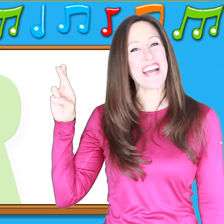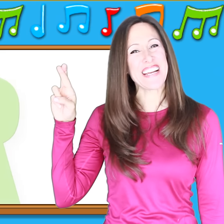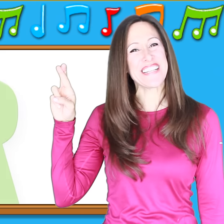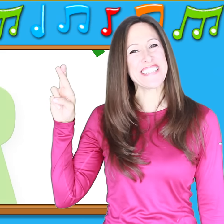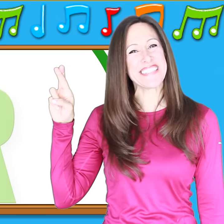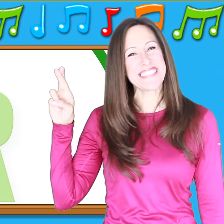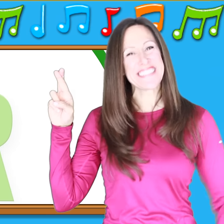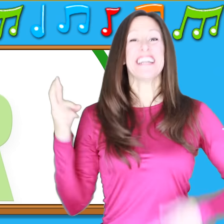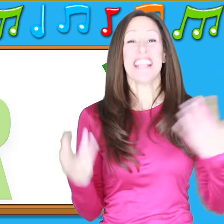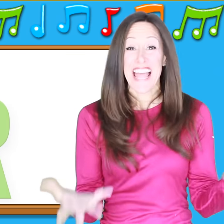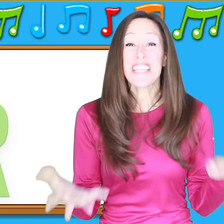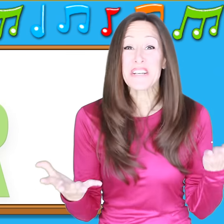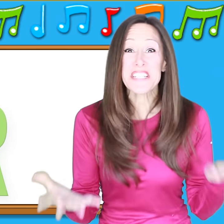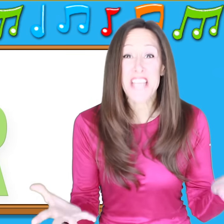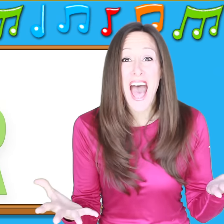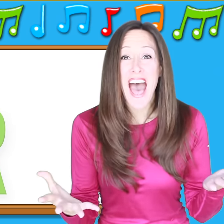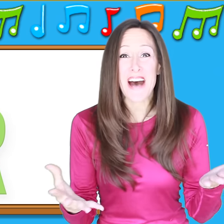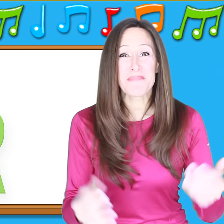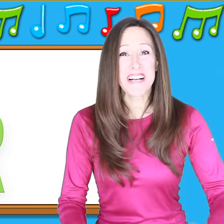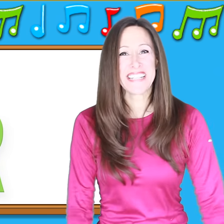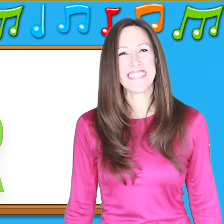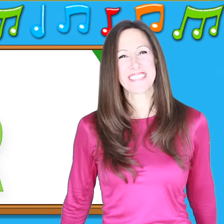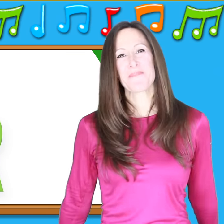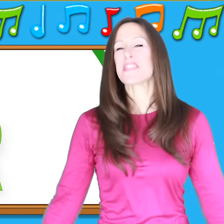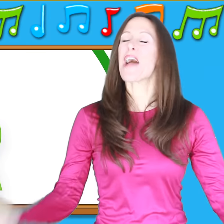r. Good job! Now you